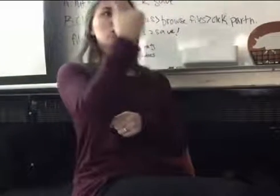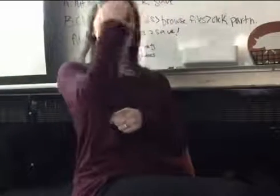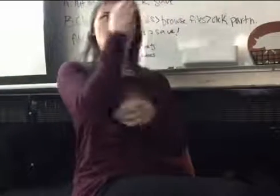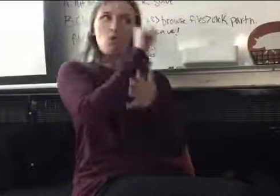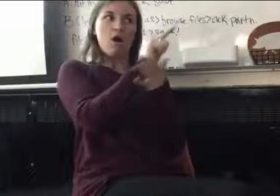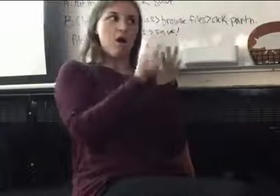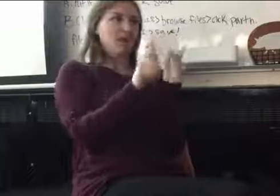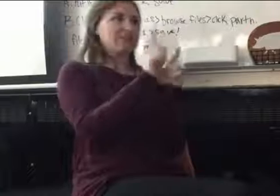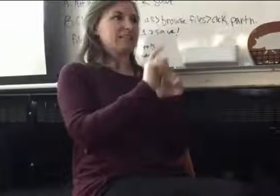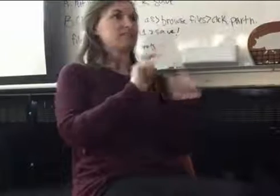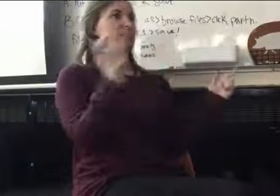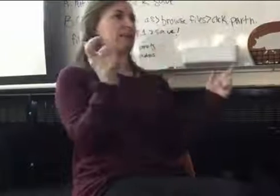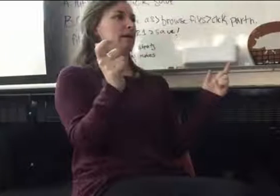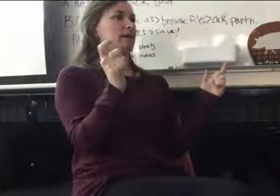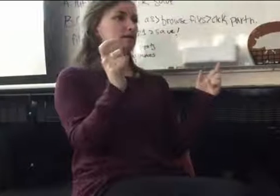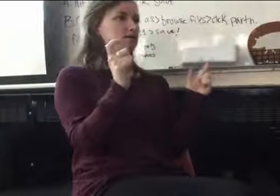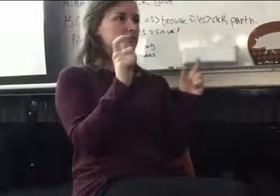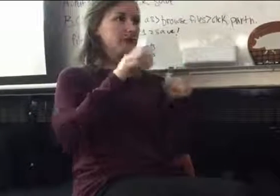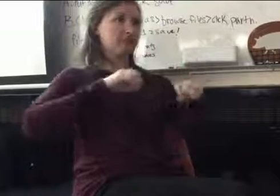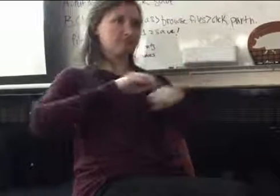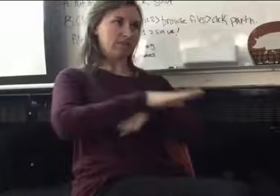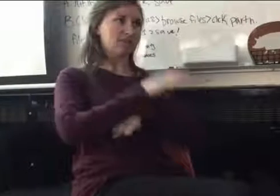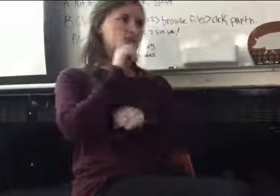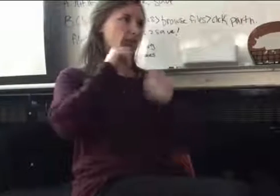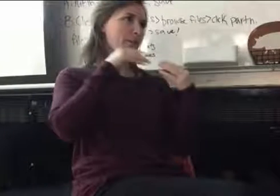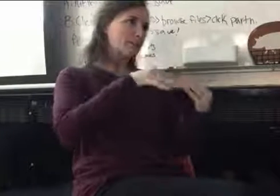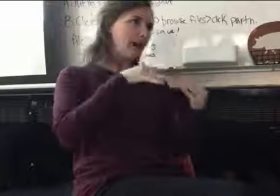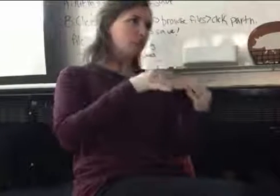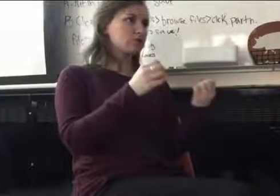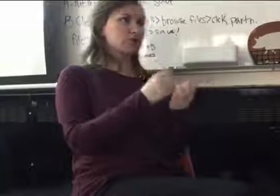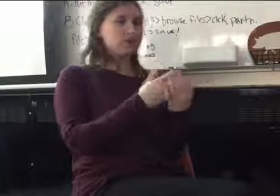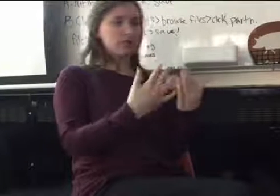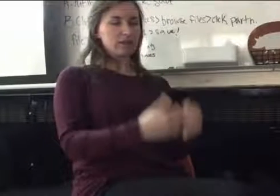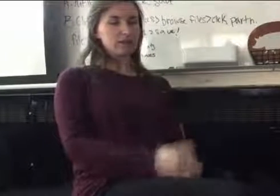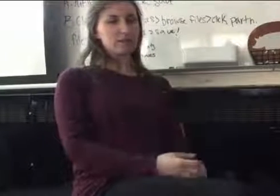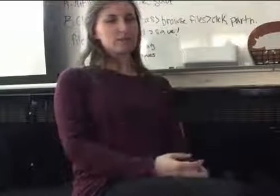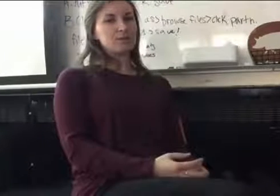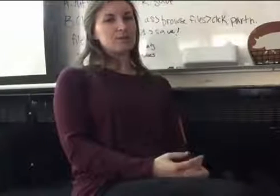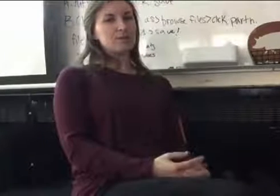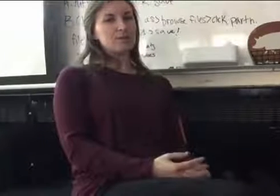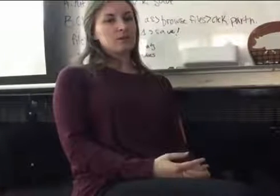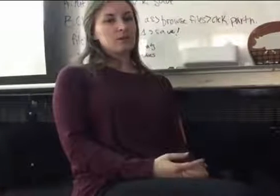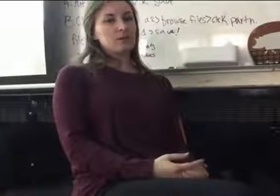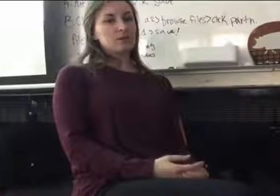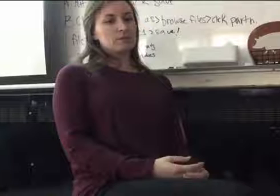turning points. These are the major battles and things like that you need to know. Now,